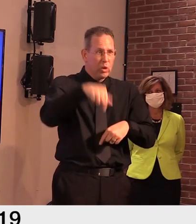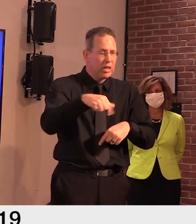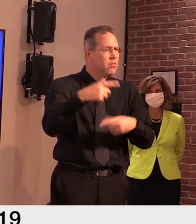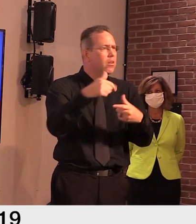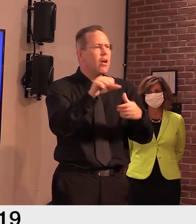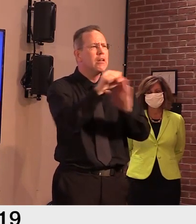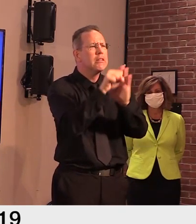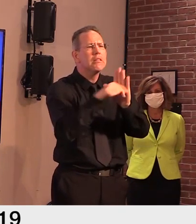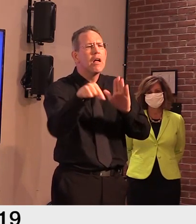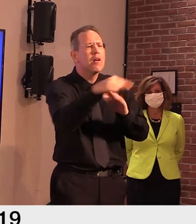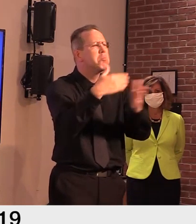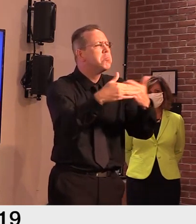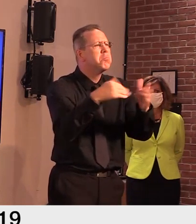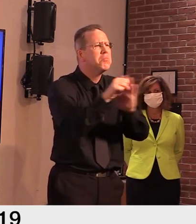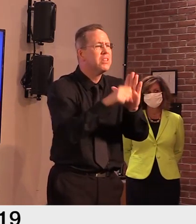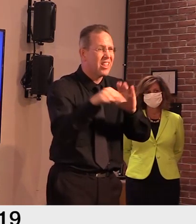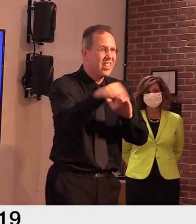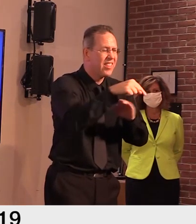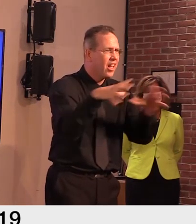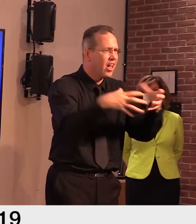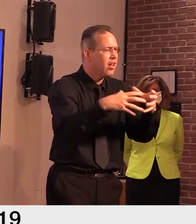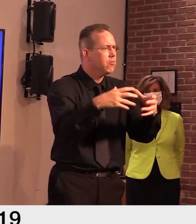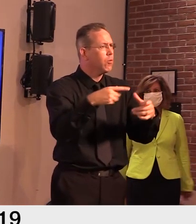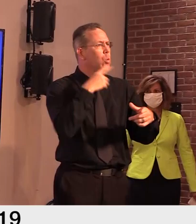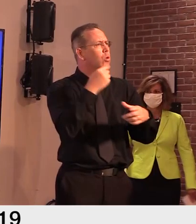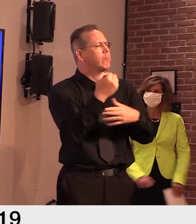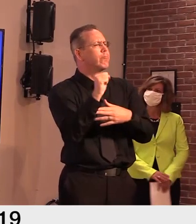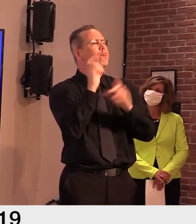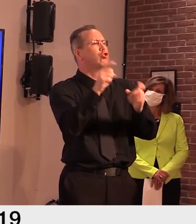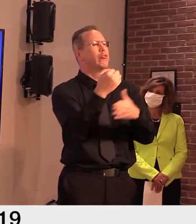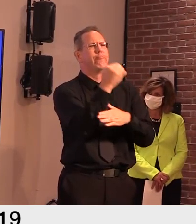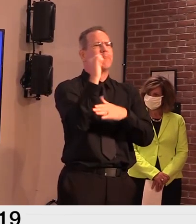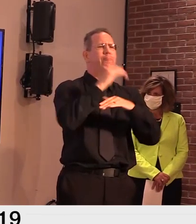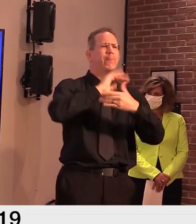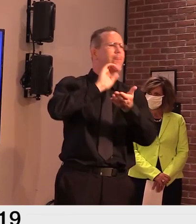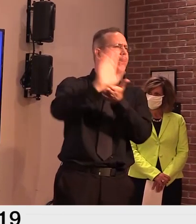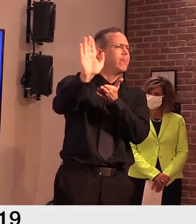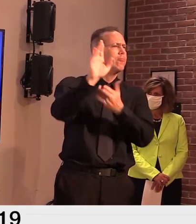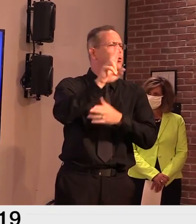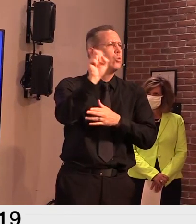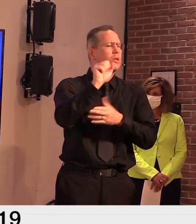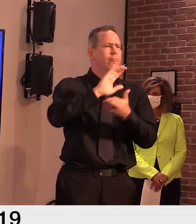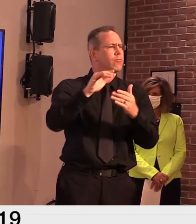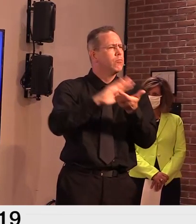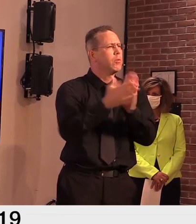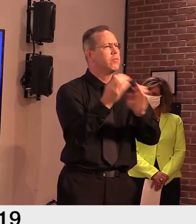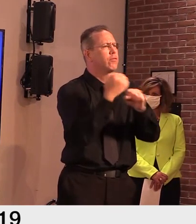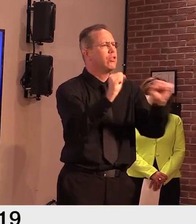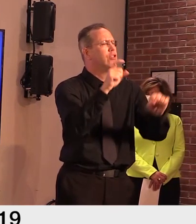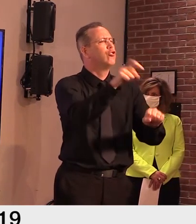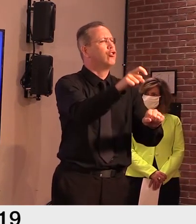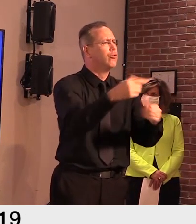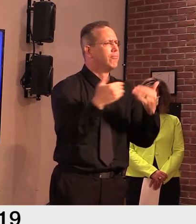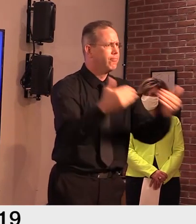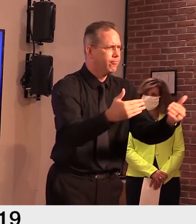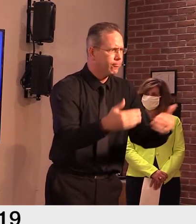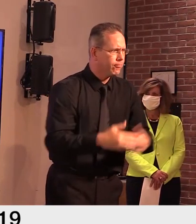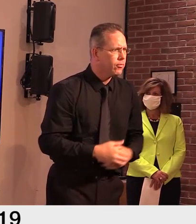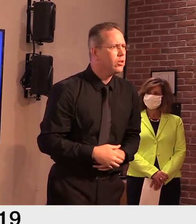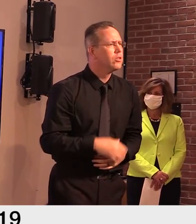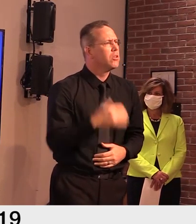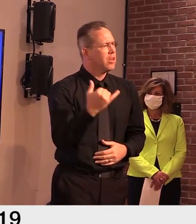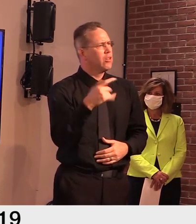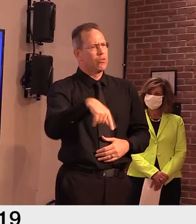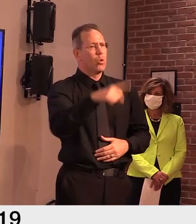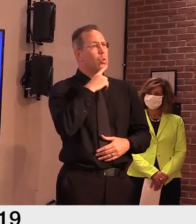It said, "All persons held as slaves within any state or designated part of a state,